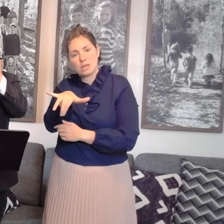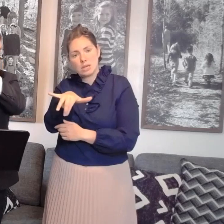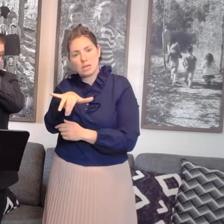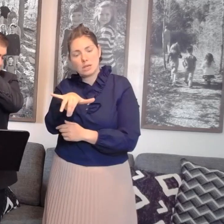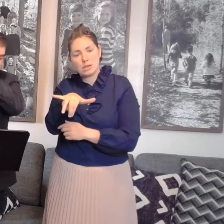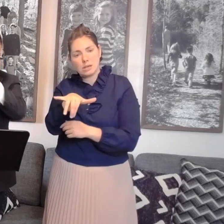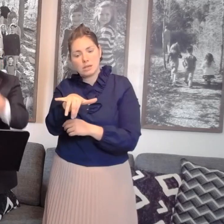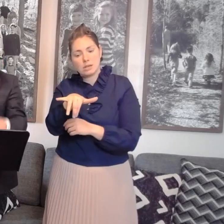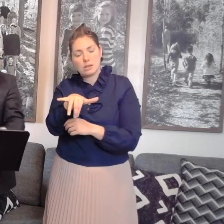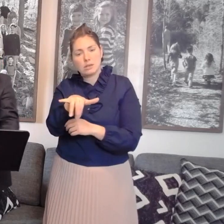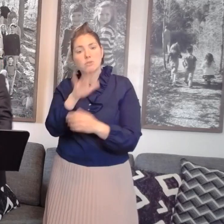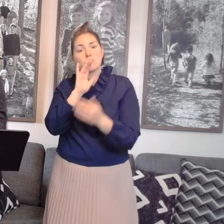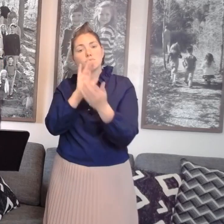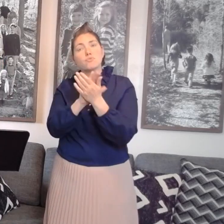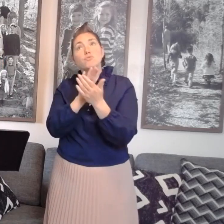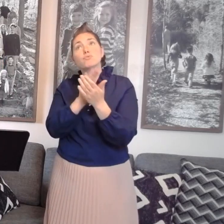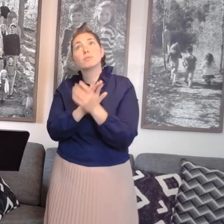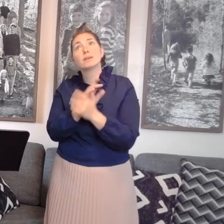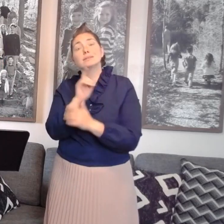Praise him